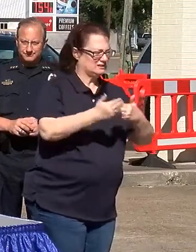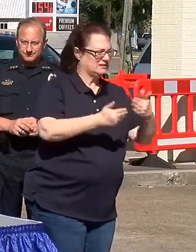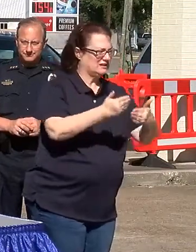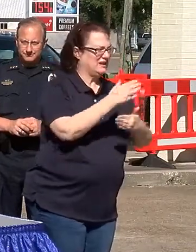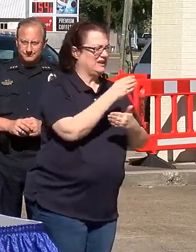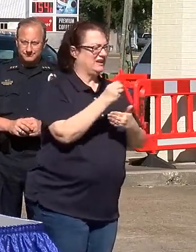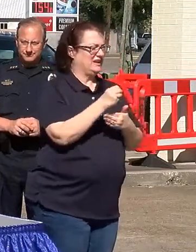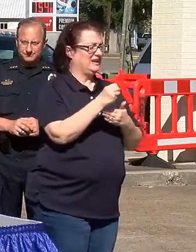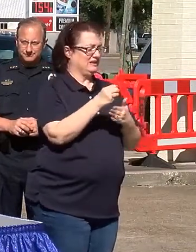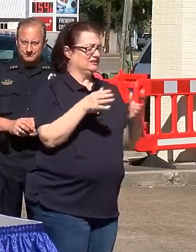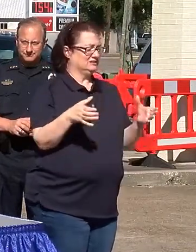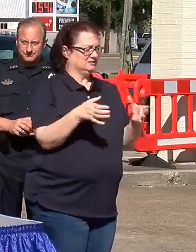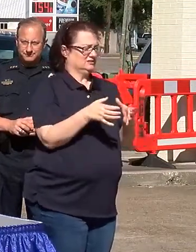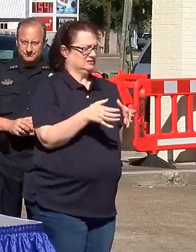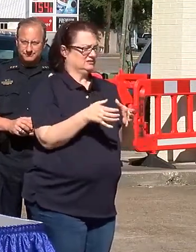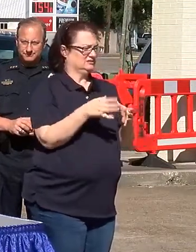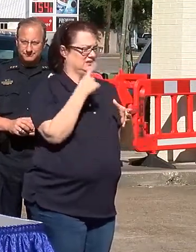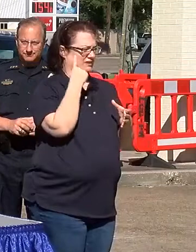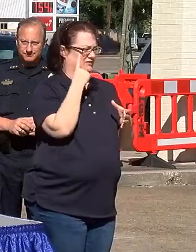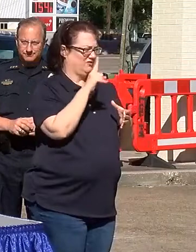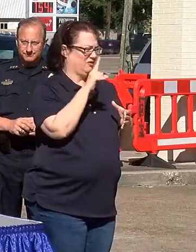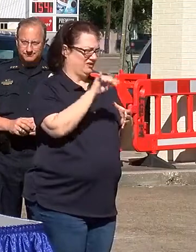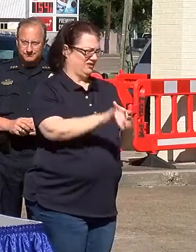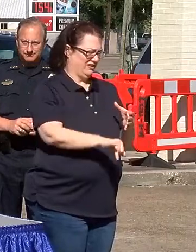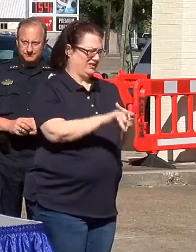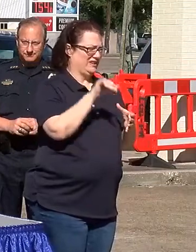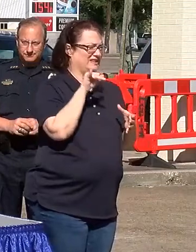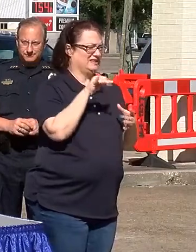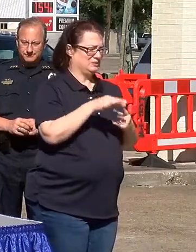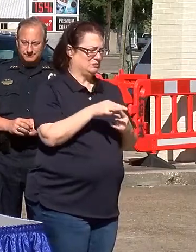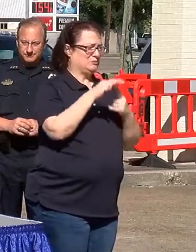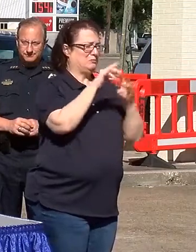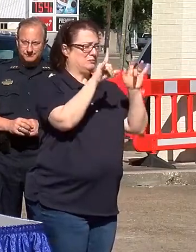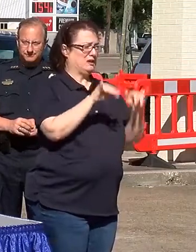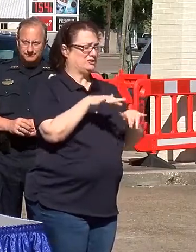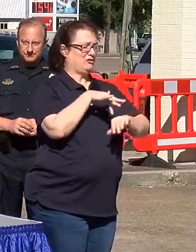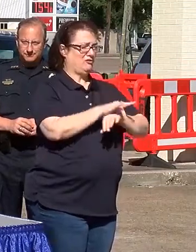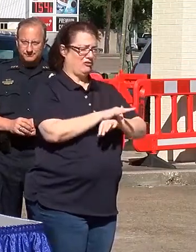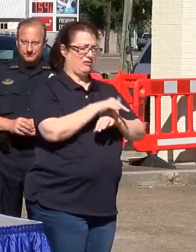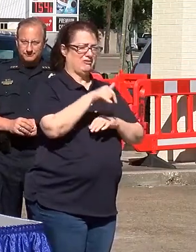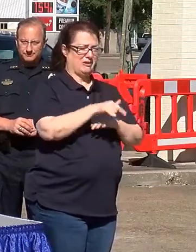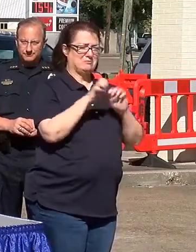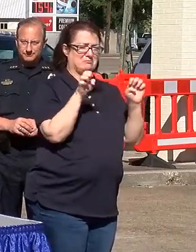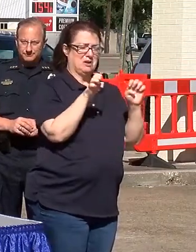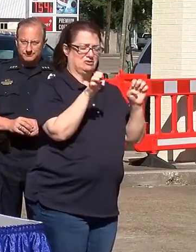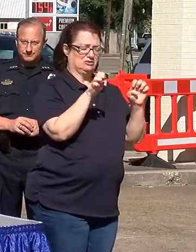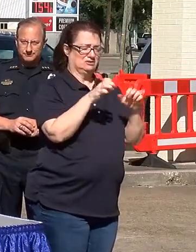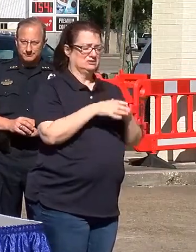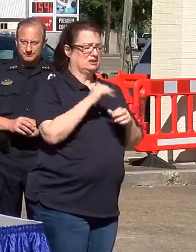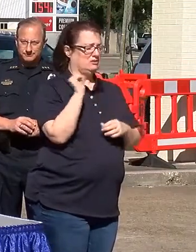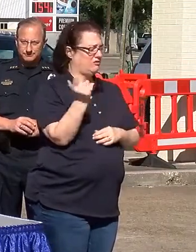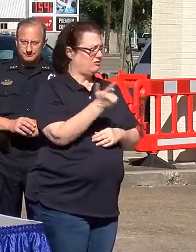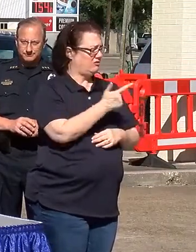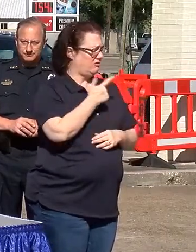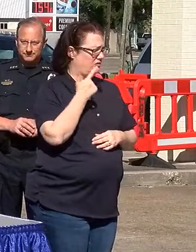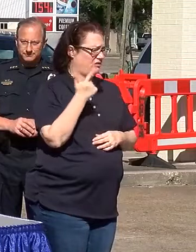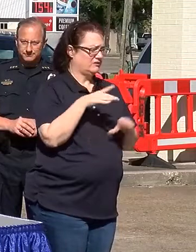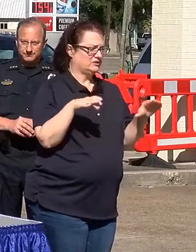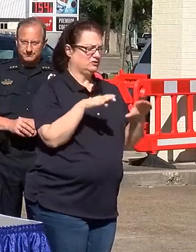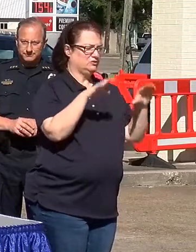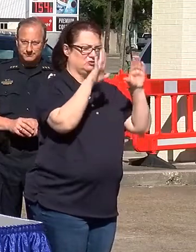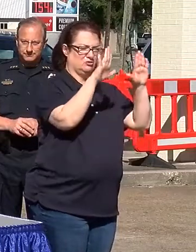testing, especially in the early phases of this public health emergency. All of our Acadiana parish presidents and mayors are doing a